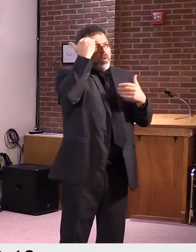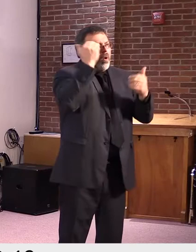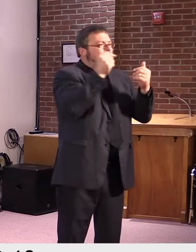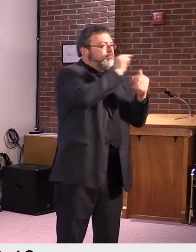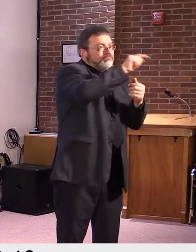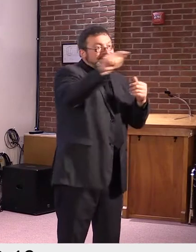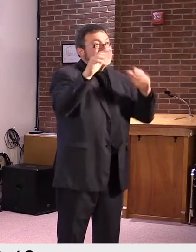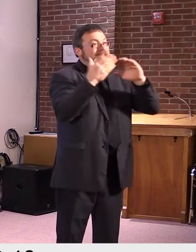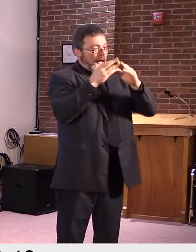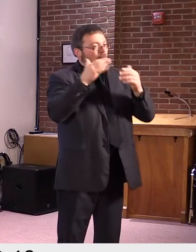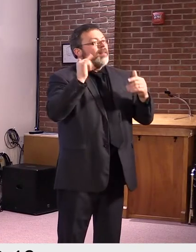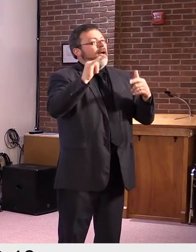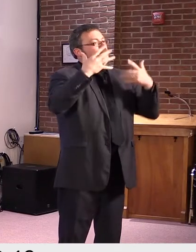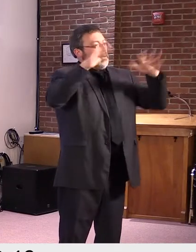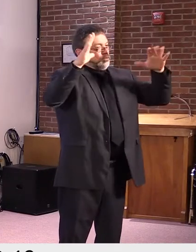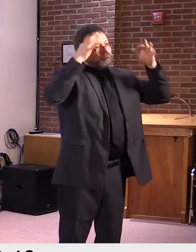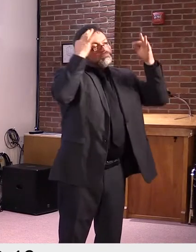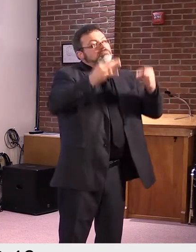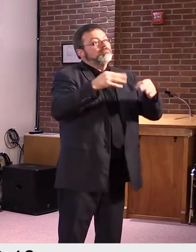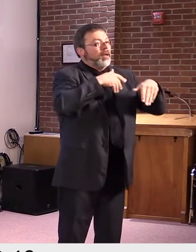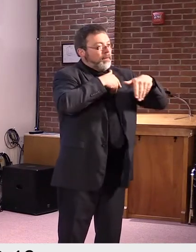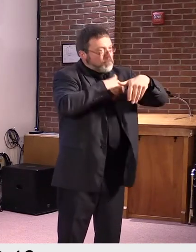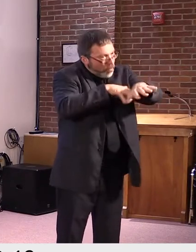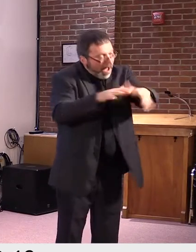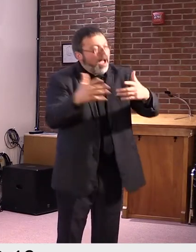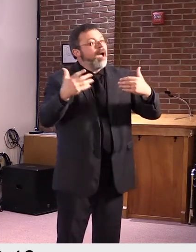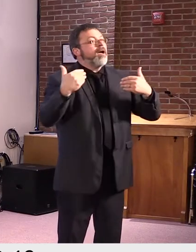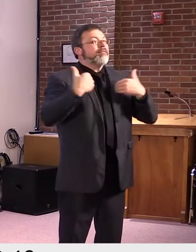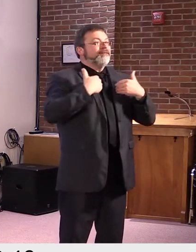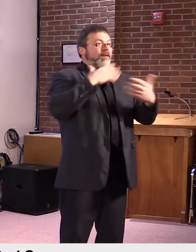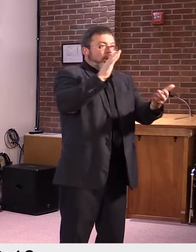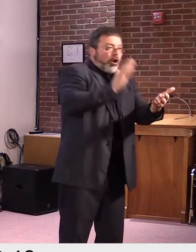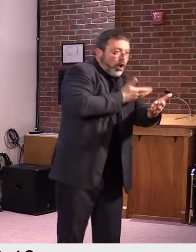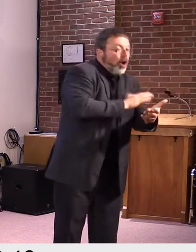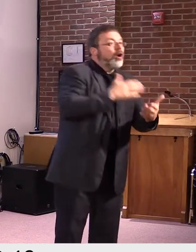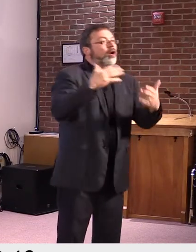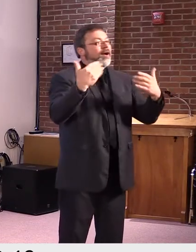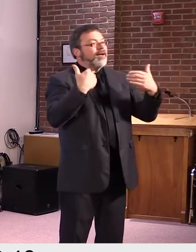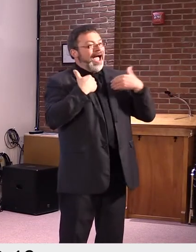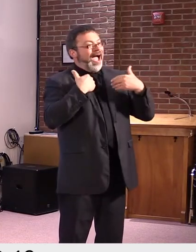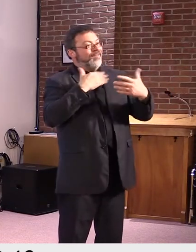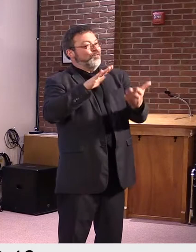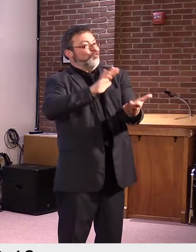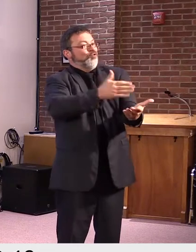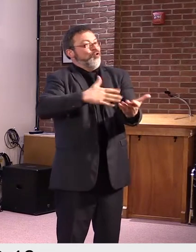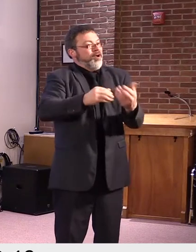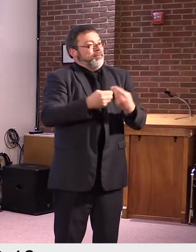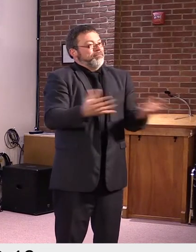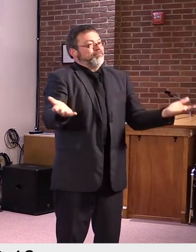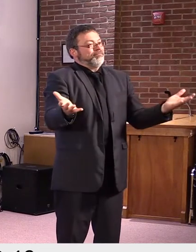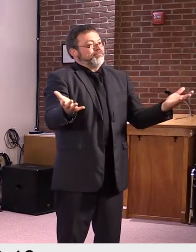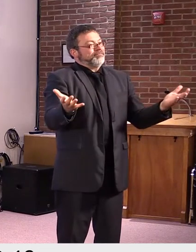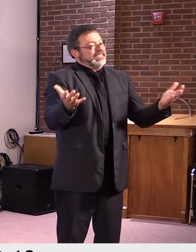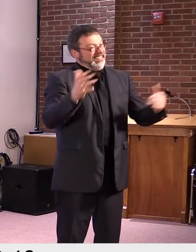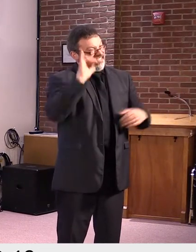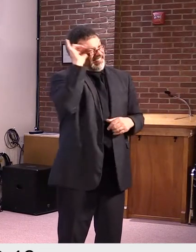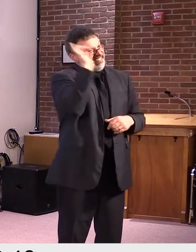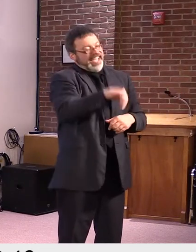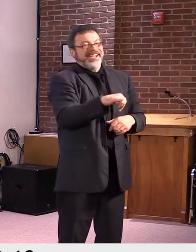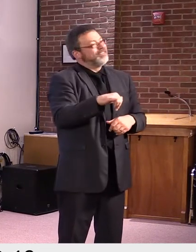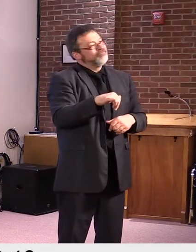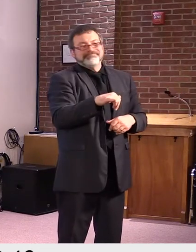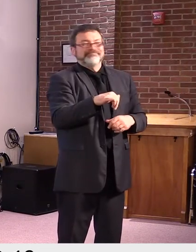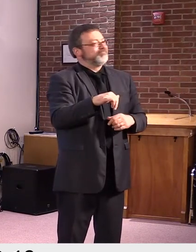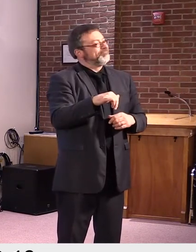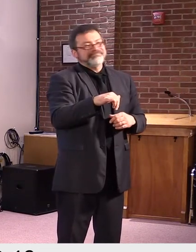July. While these events are not able to go off as originally planned, we know some have adapted. As an example,